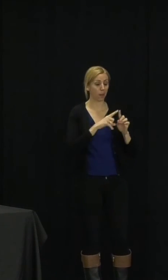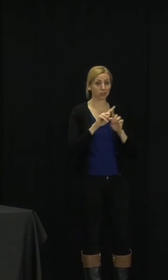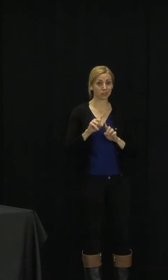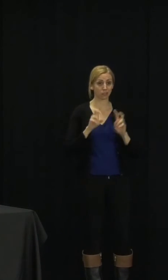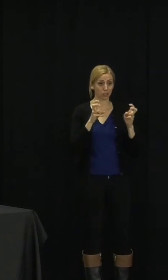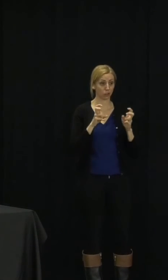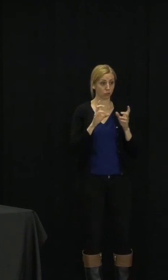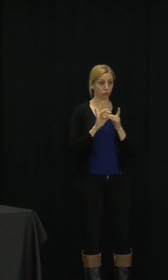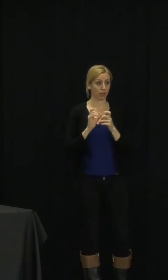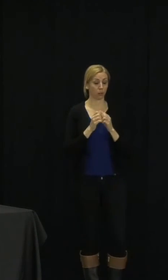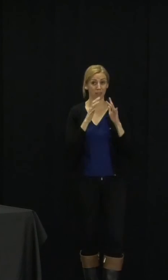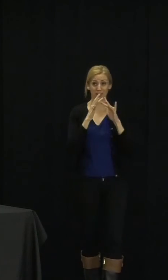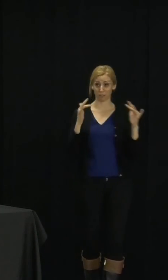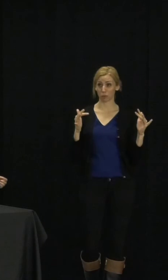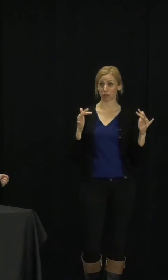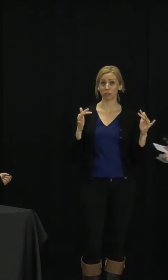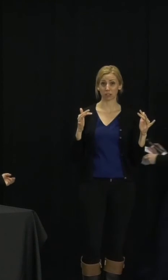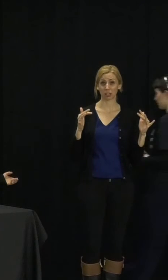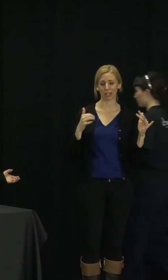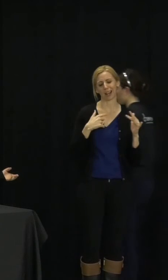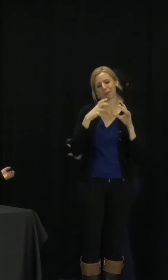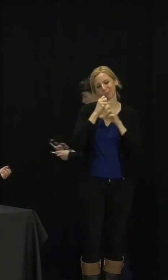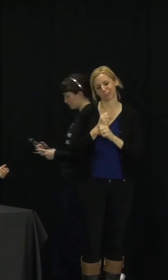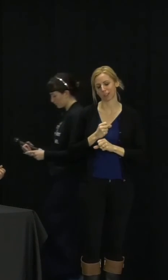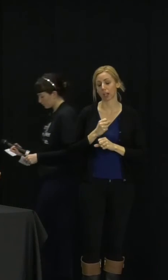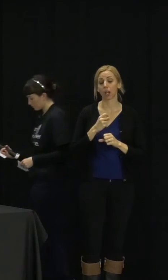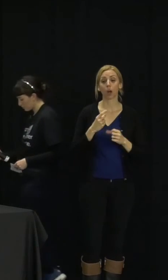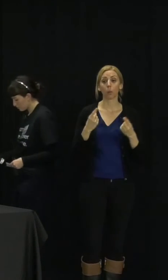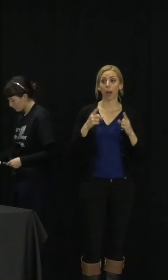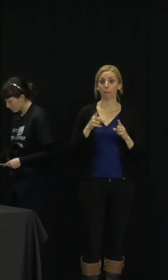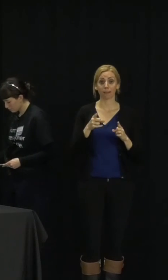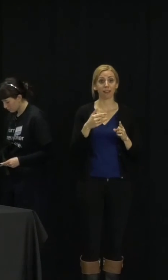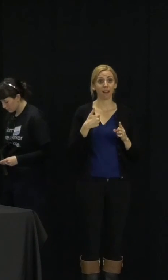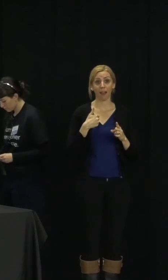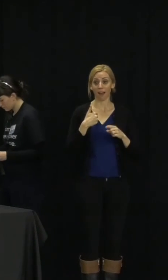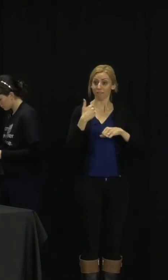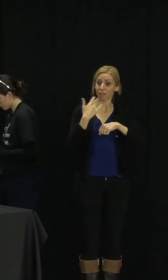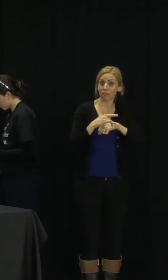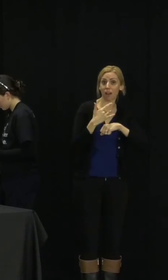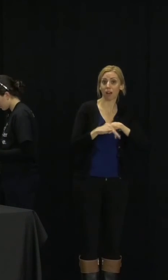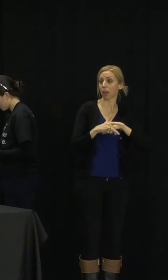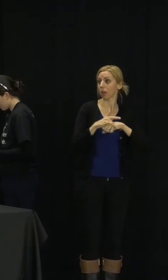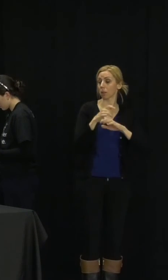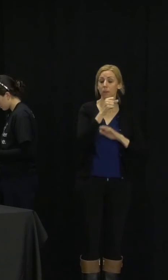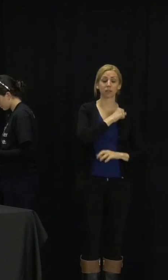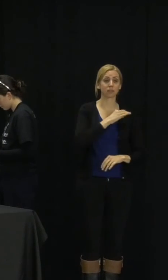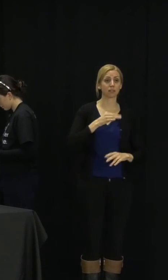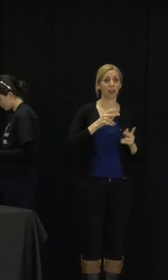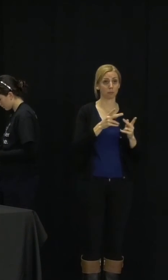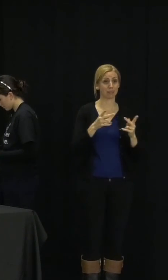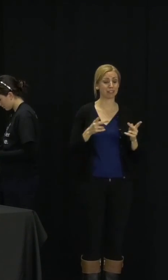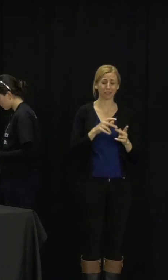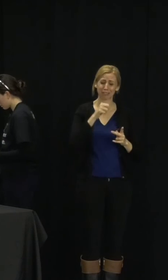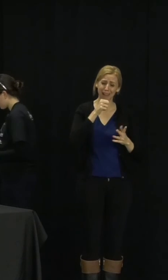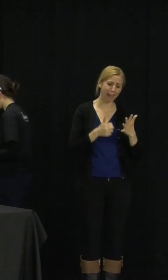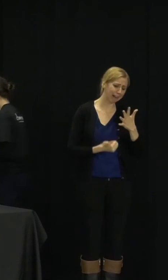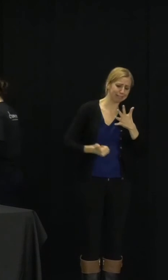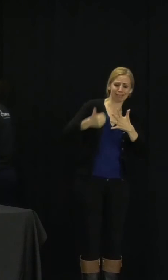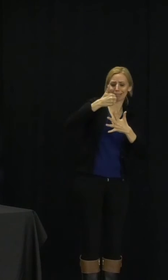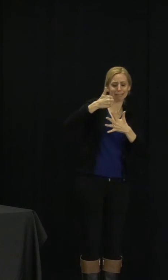all, it begins with the education, letting people know that, listen, we as a field there's so many opportunities beyond